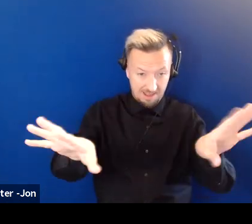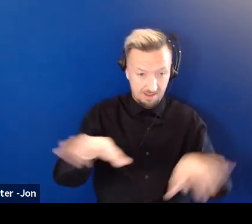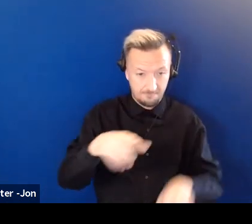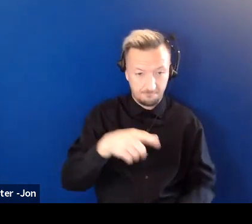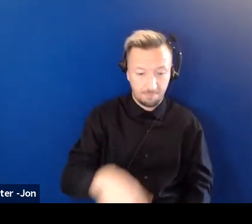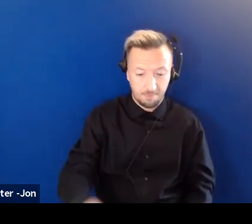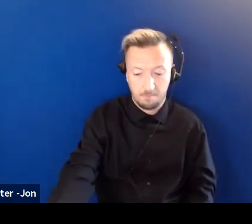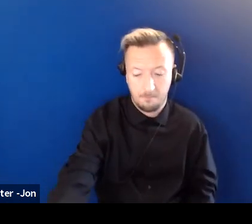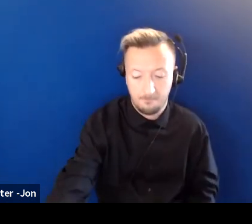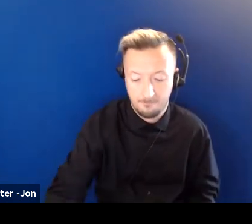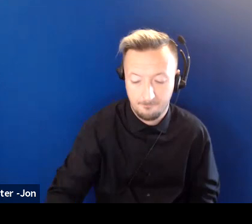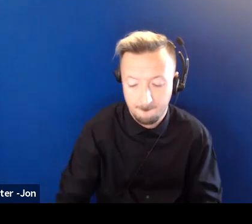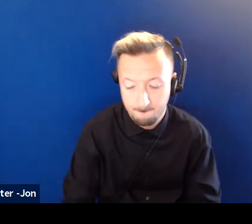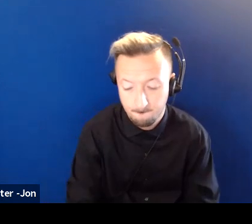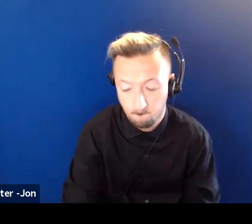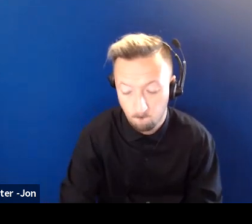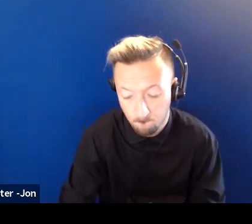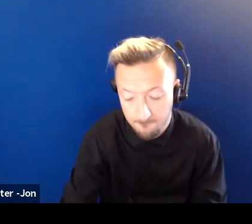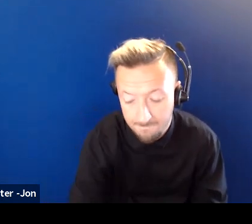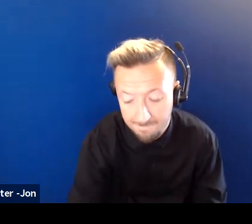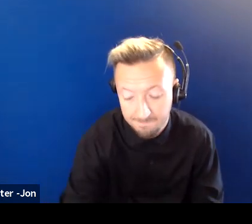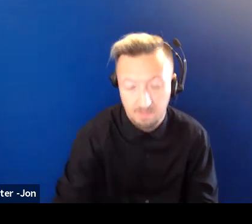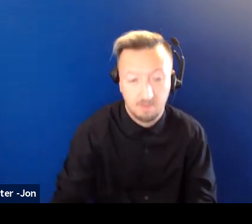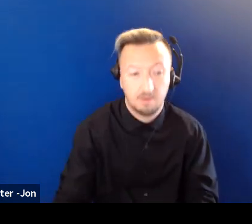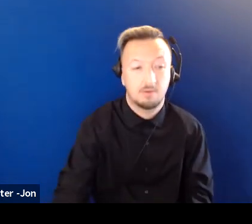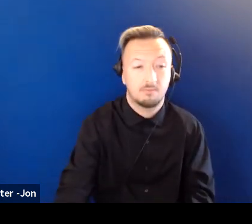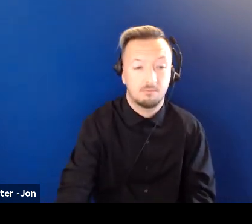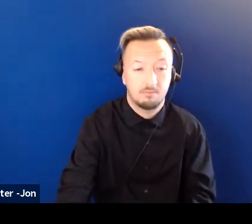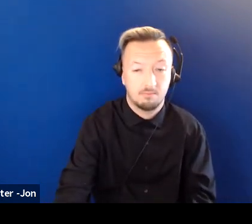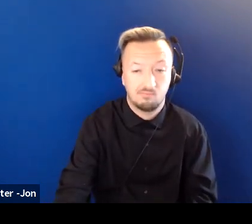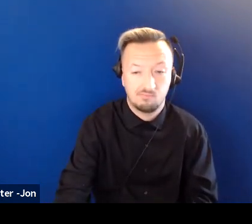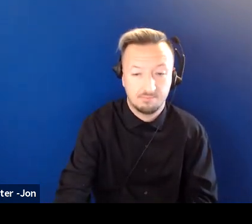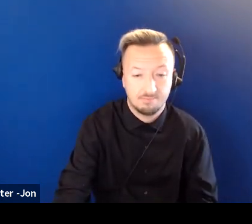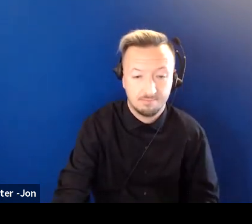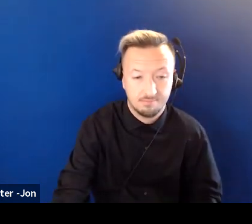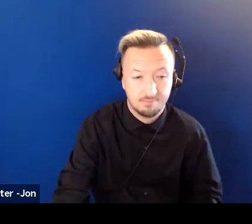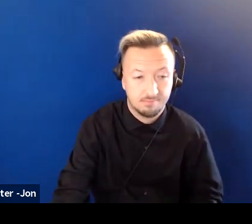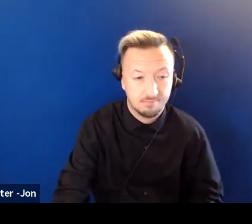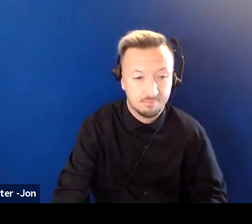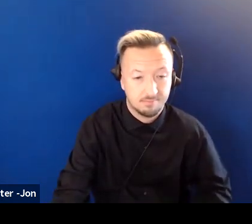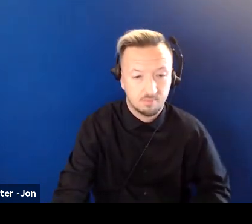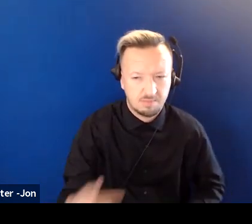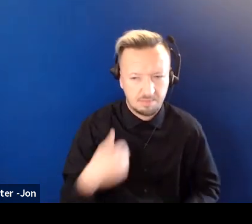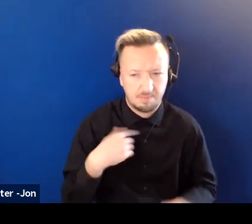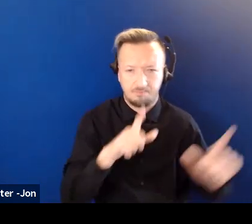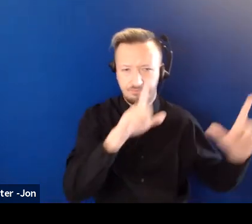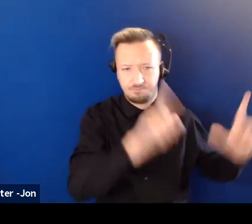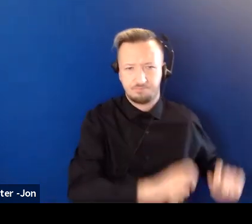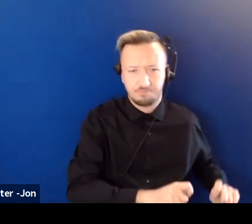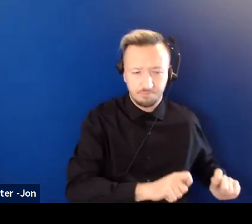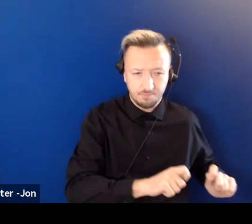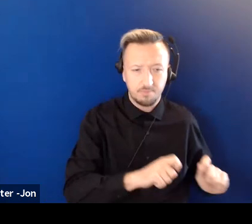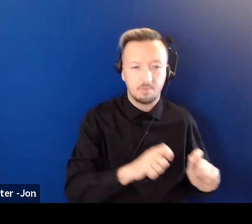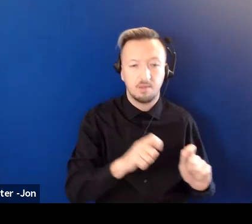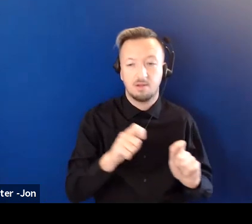mind. I'm gonna stop sharing my screen. Okay, and then